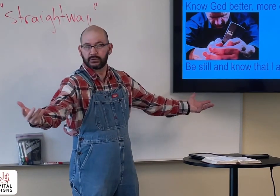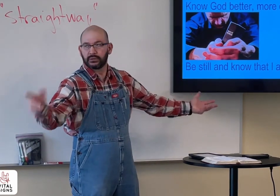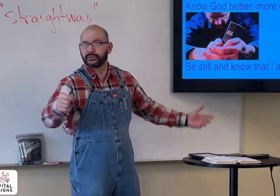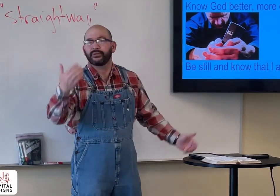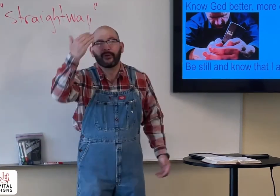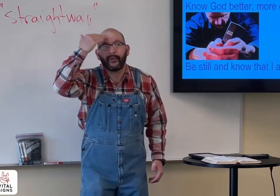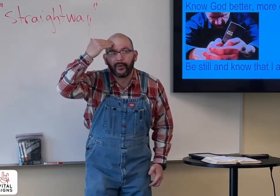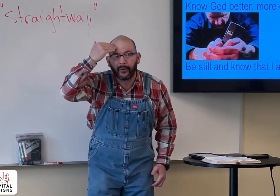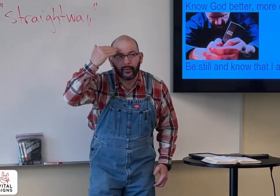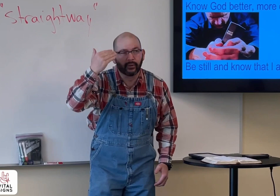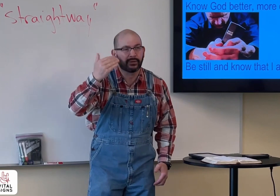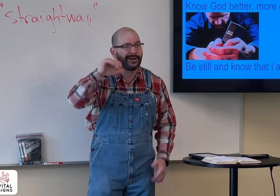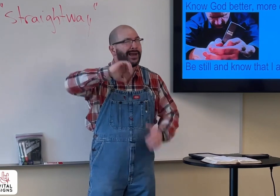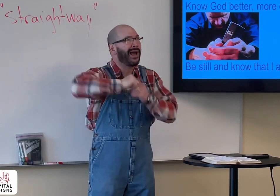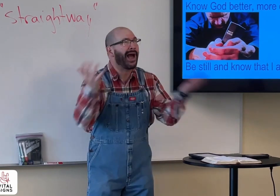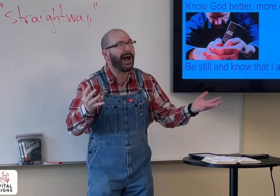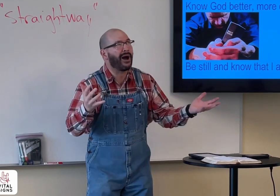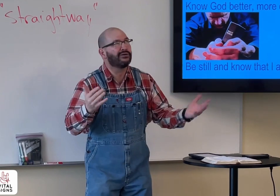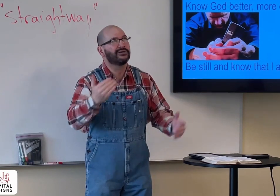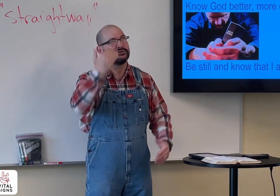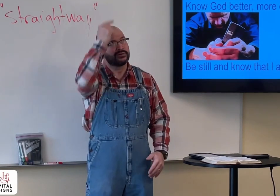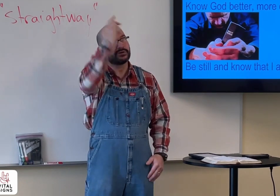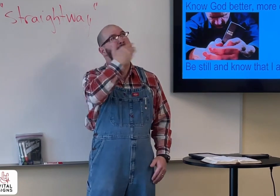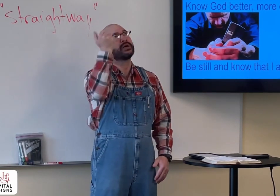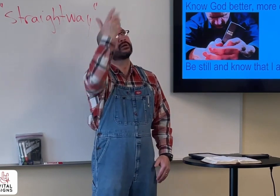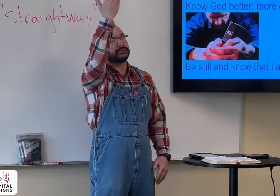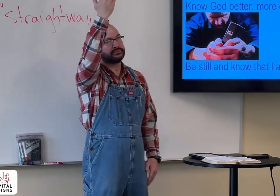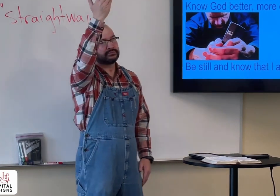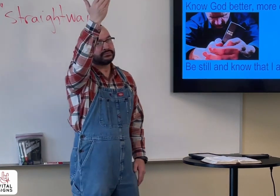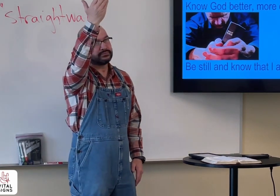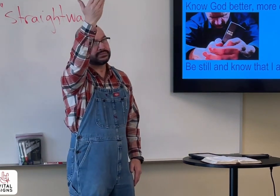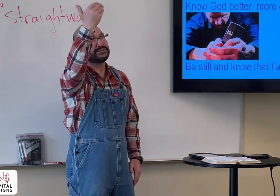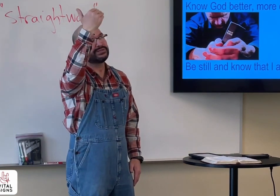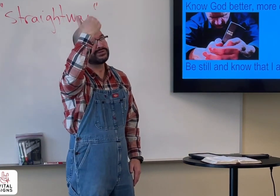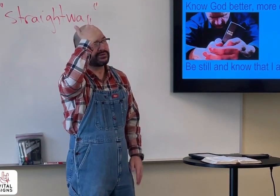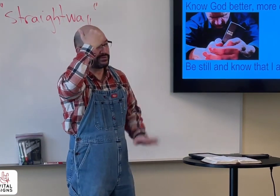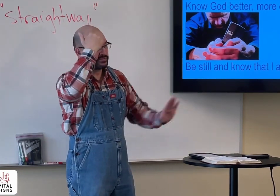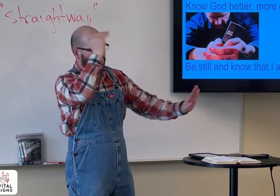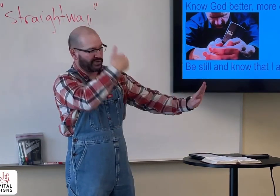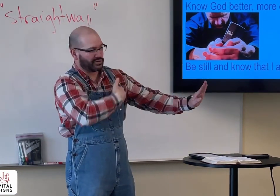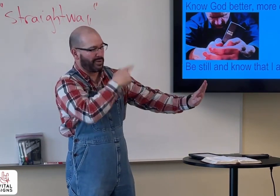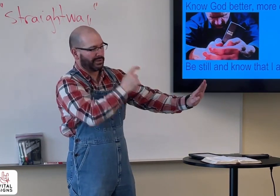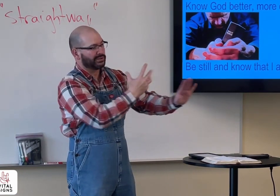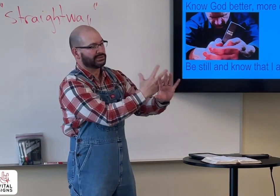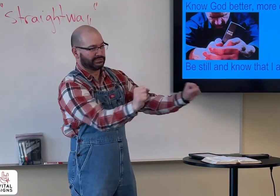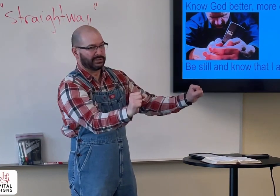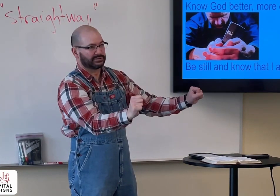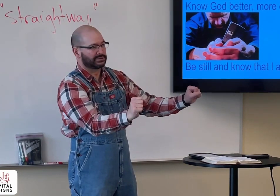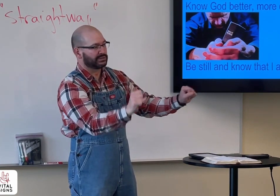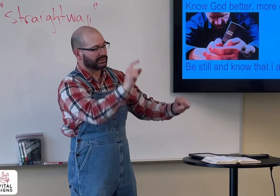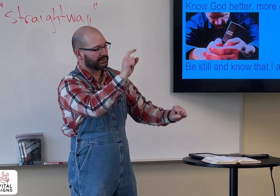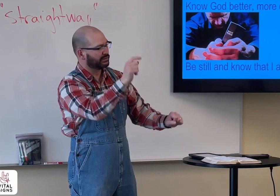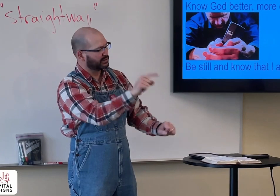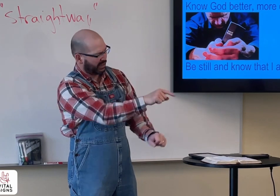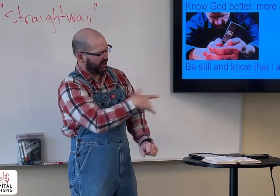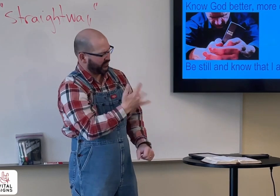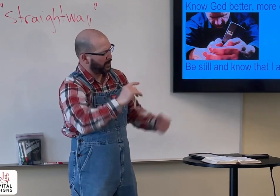and you won't see their soul. You will say, God, how can I help them? And God wants you to know that that person needs